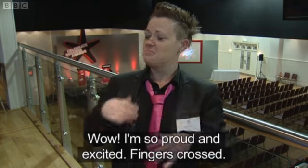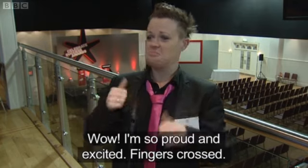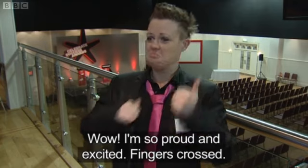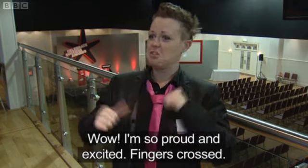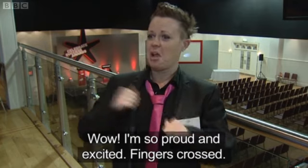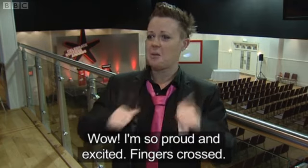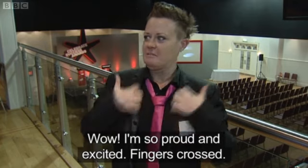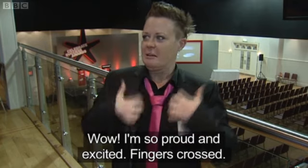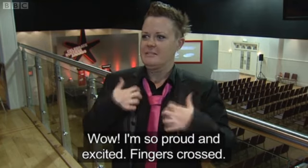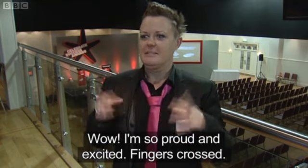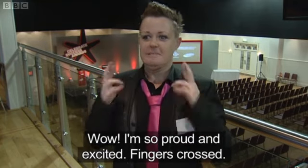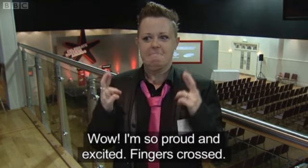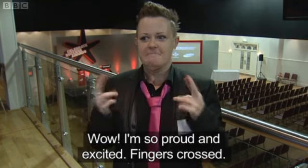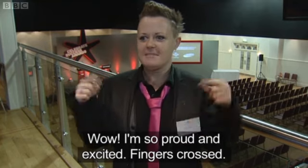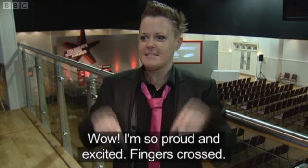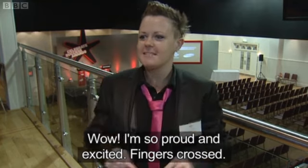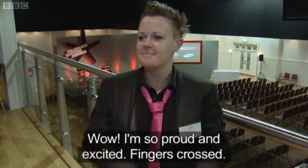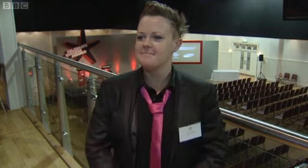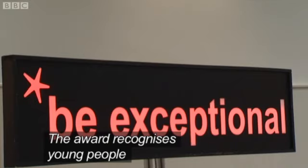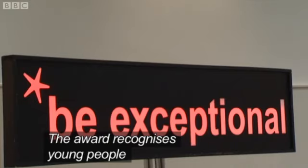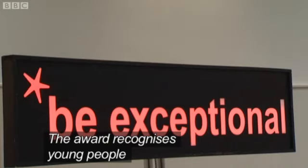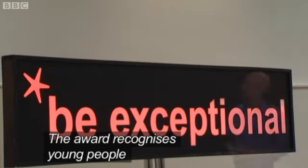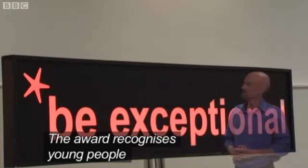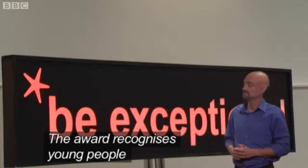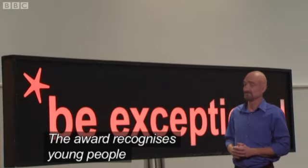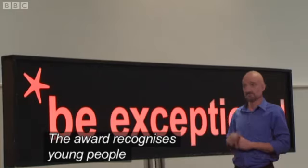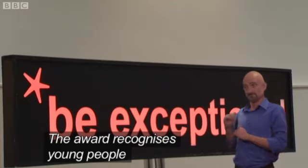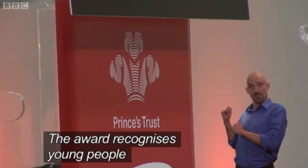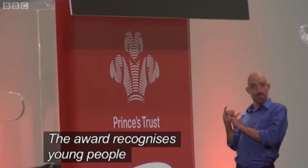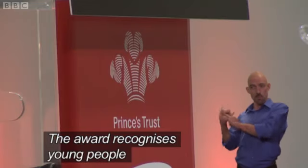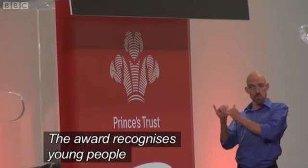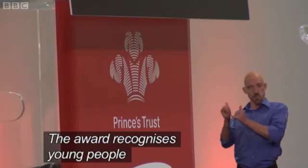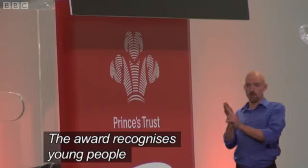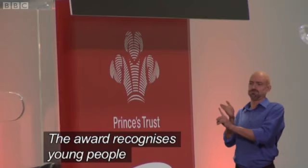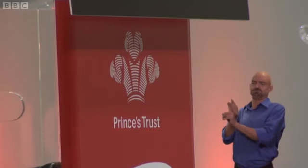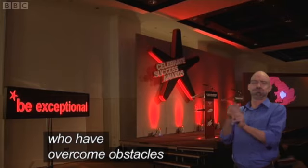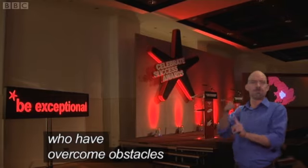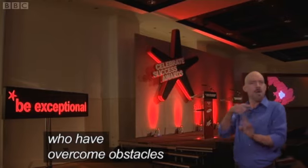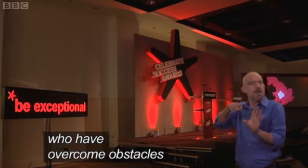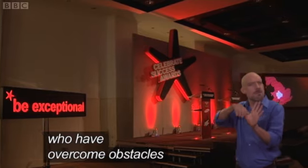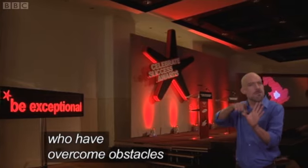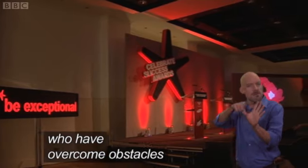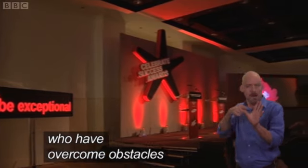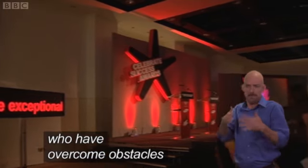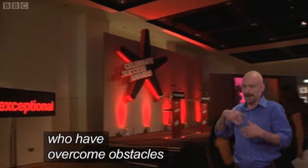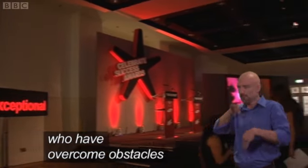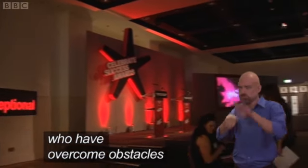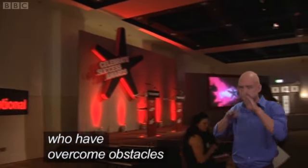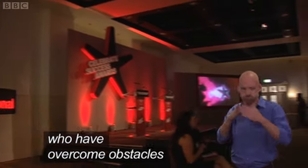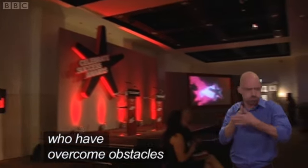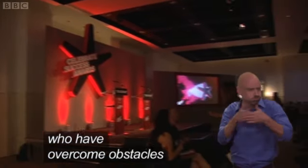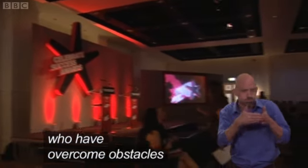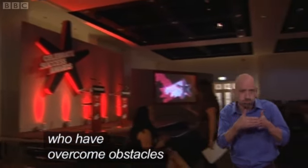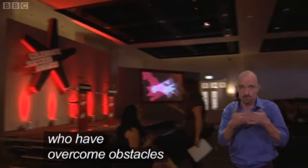so proud and excited. Fingers crossed. The award recognises young people who have overcome obstacles, and